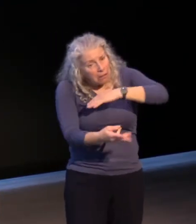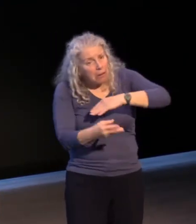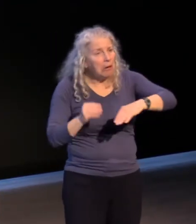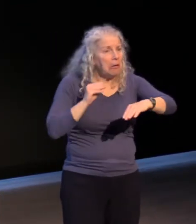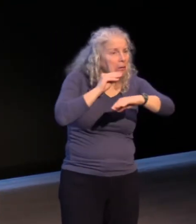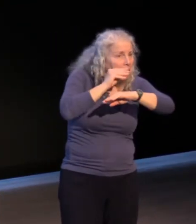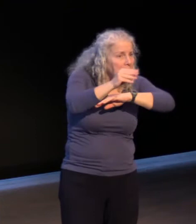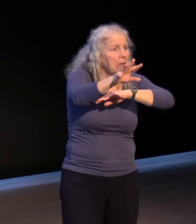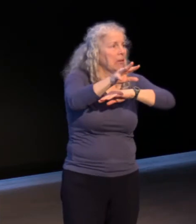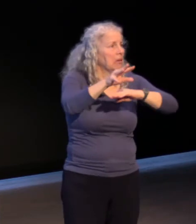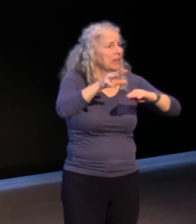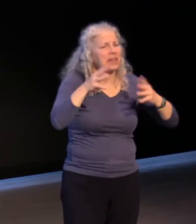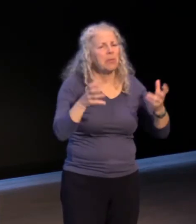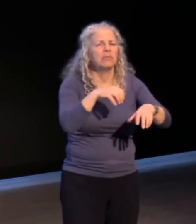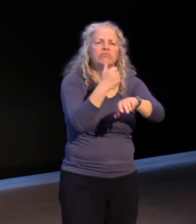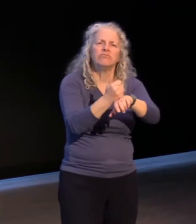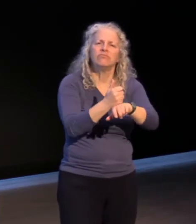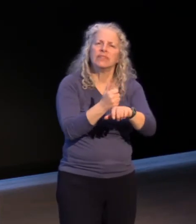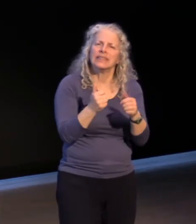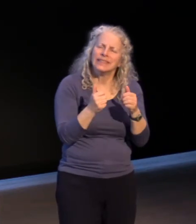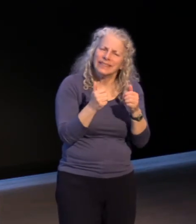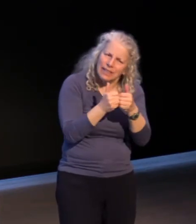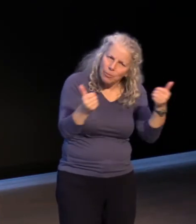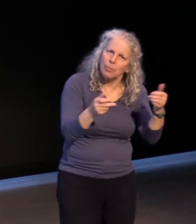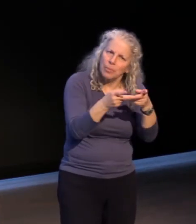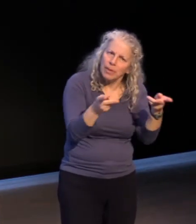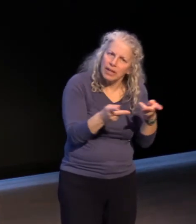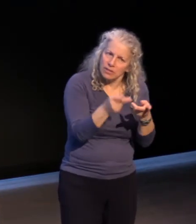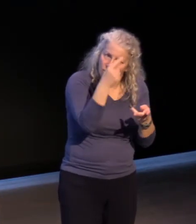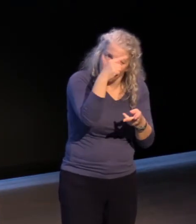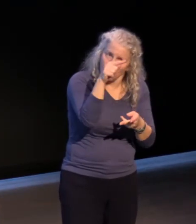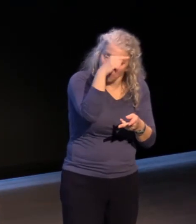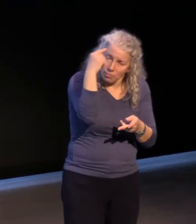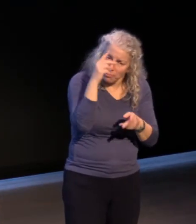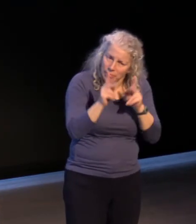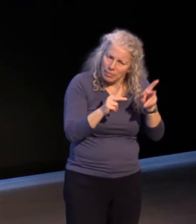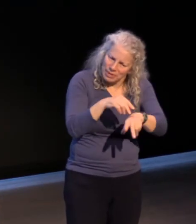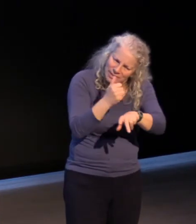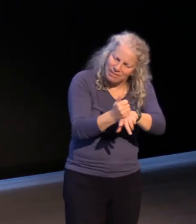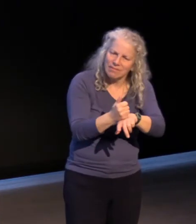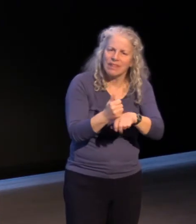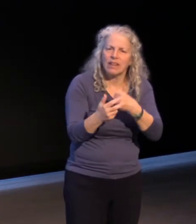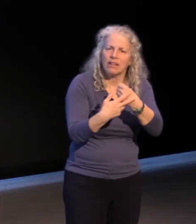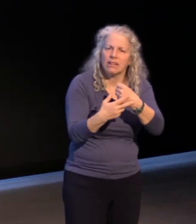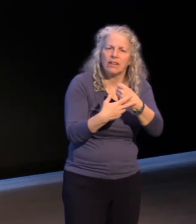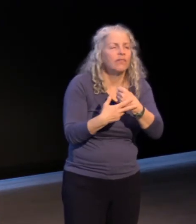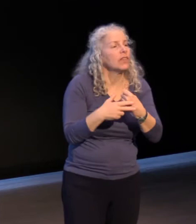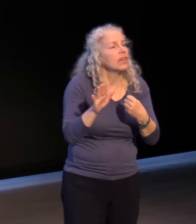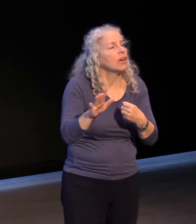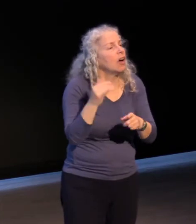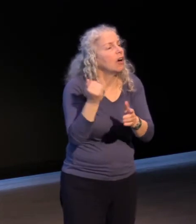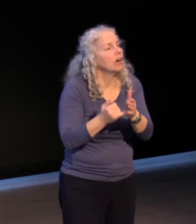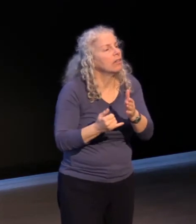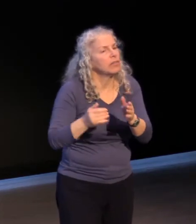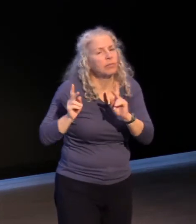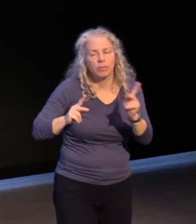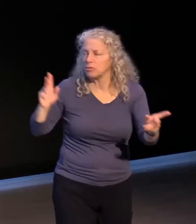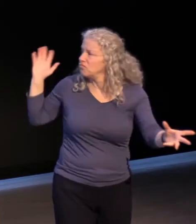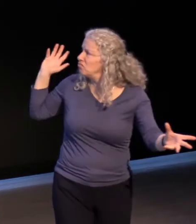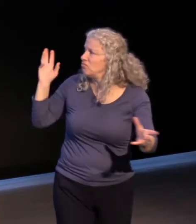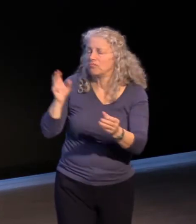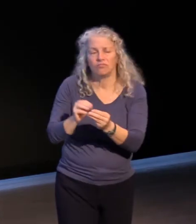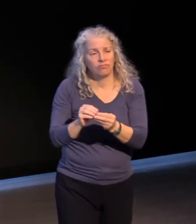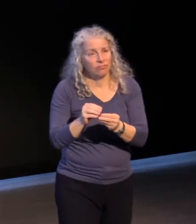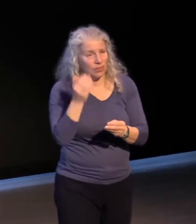own right to create, they were fighting for so many that came behind them. In communities of color, the arts